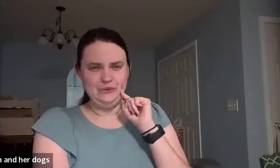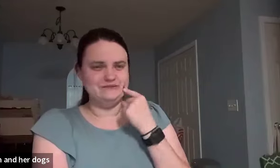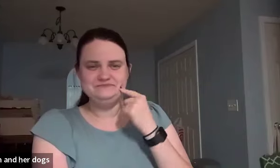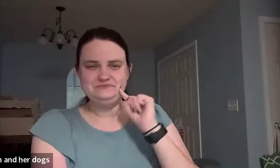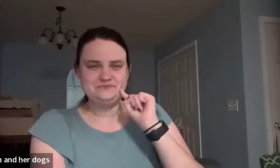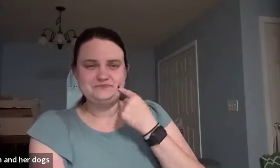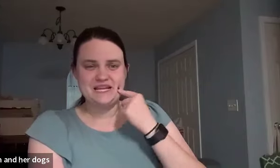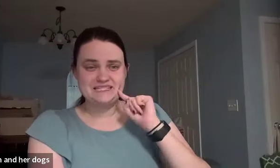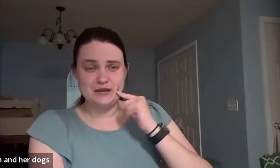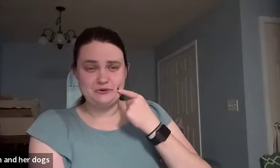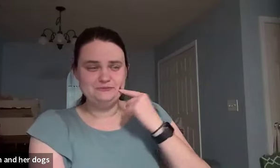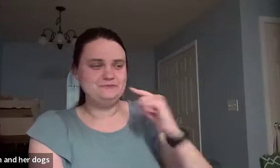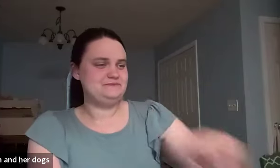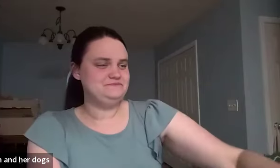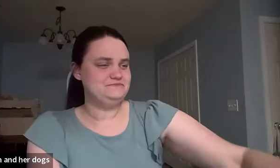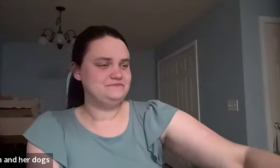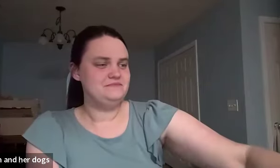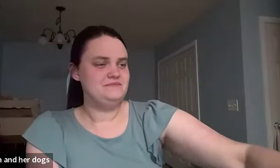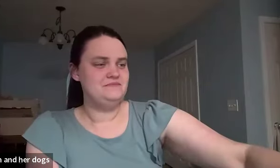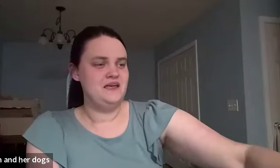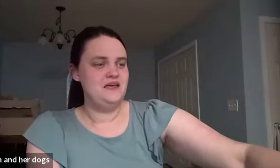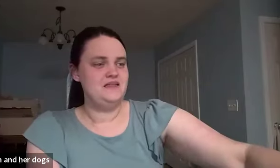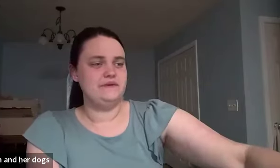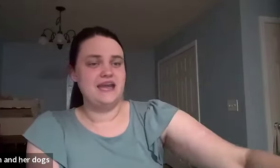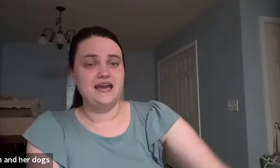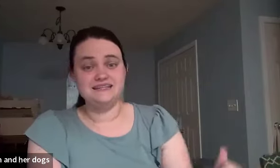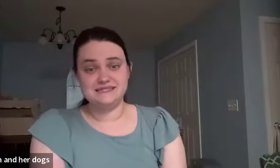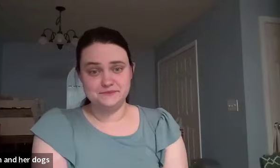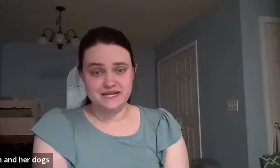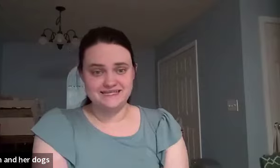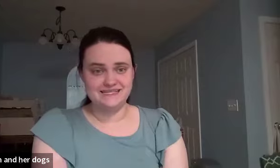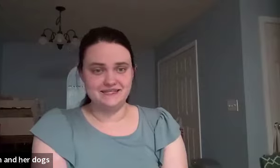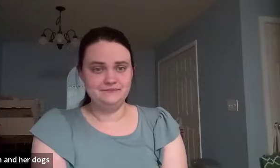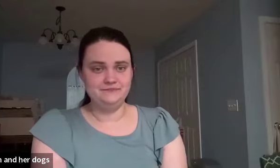whoop. Sour. Then we had spicy,